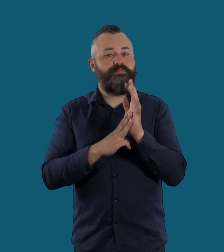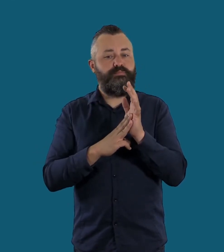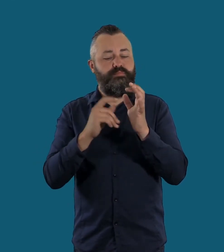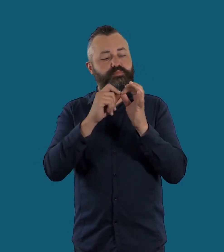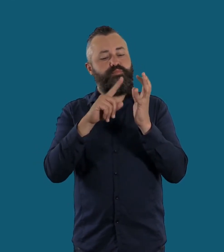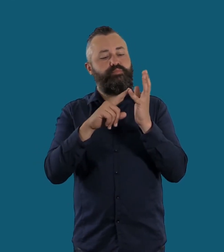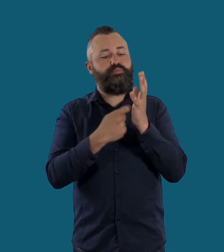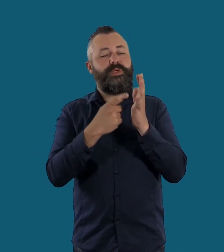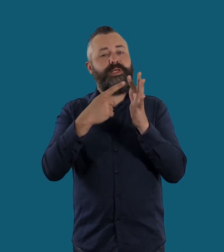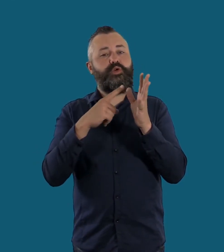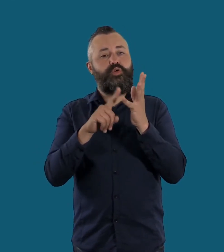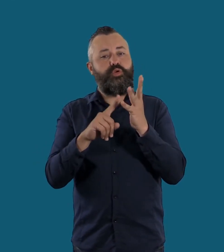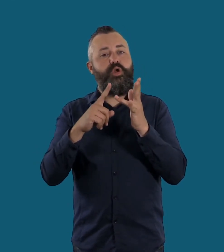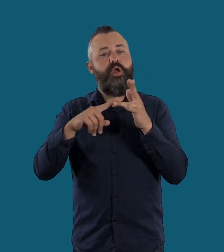or relevant sites for your state.